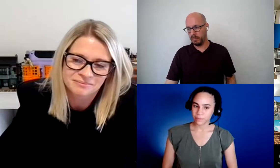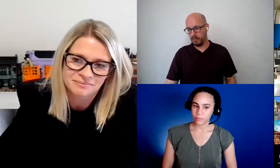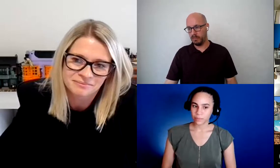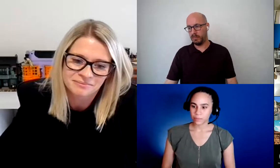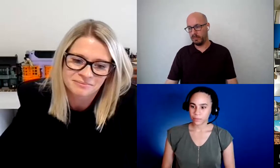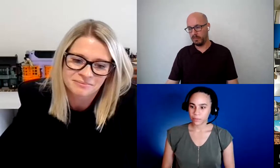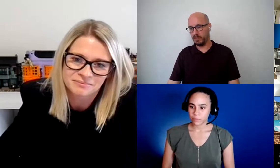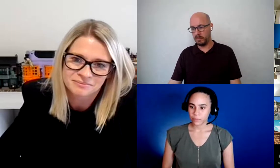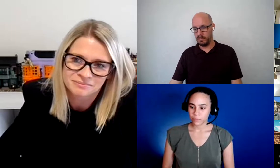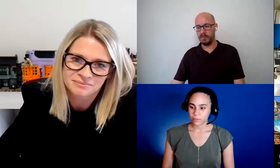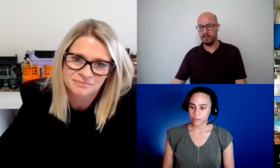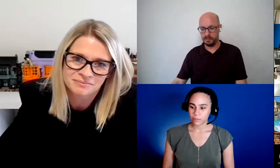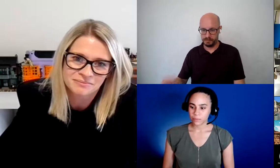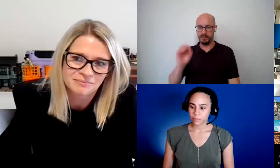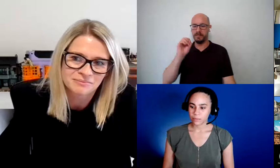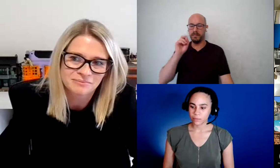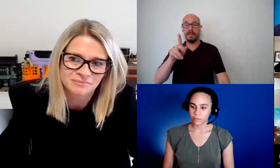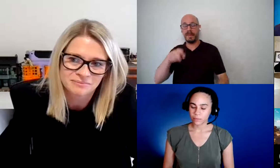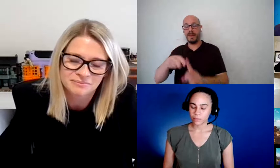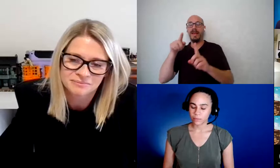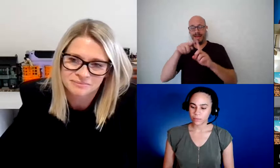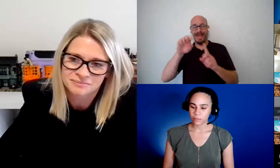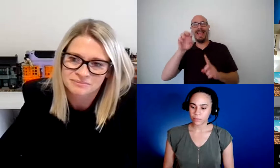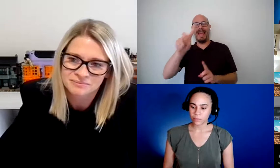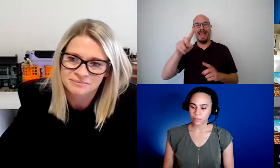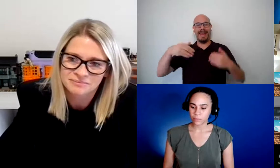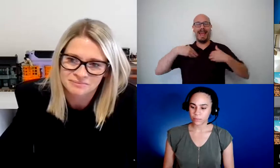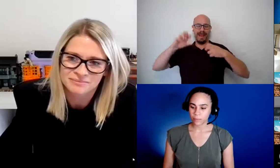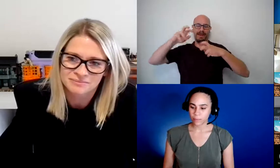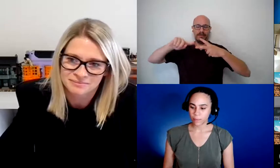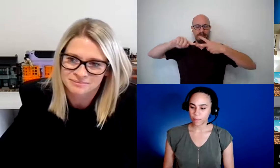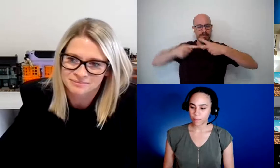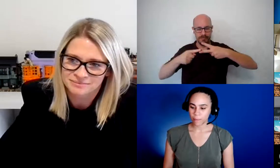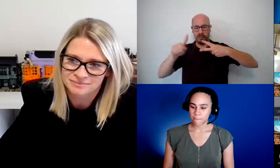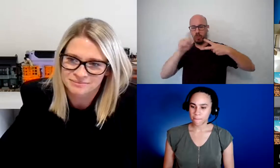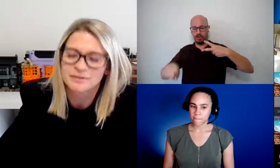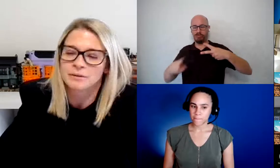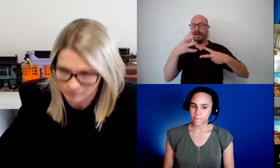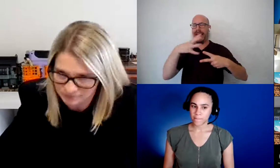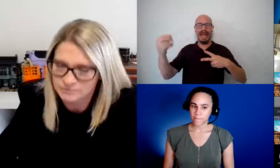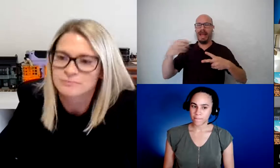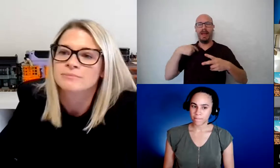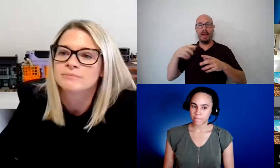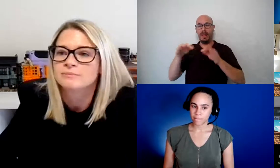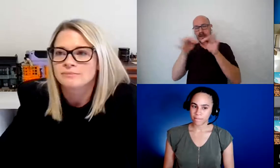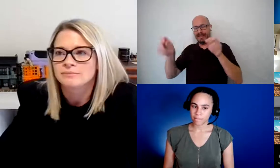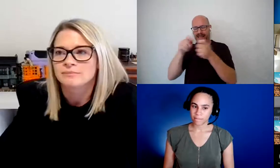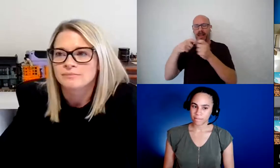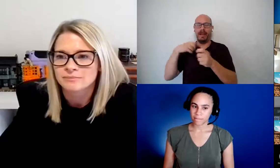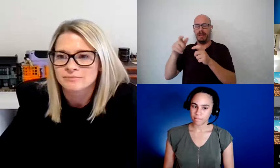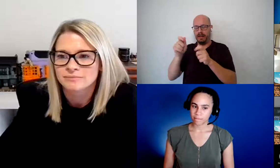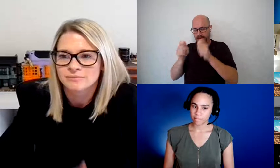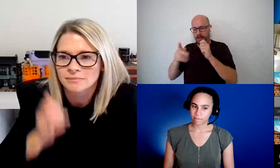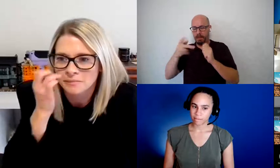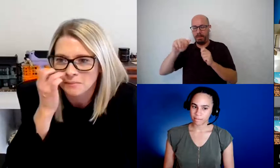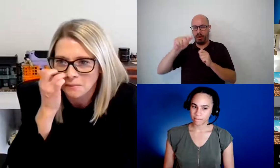Ed's other question is, and I'll paraphrase it, how easy is it to learn sign language